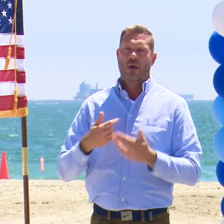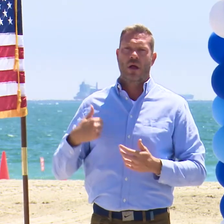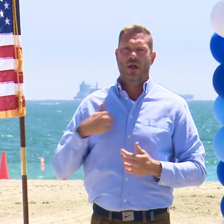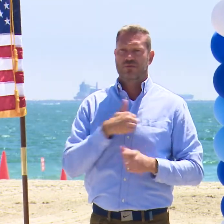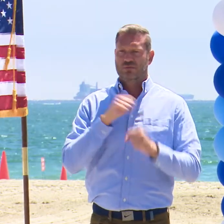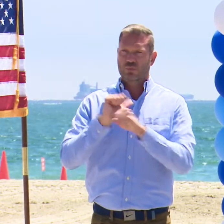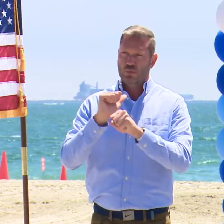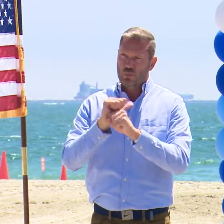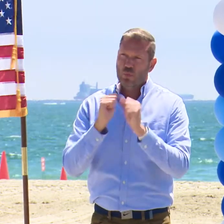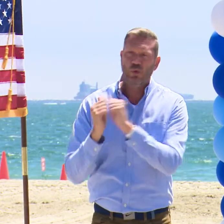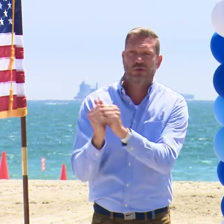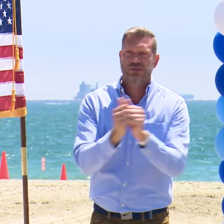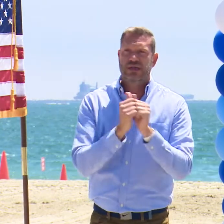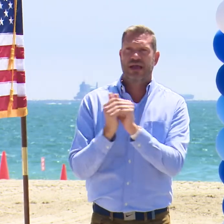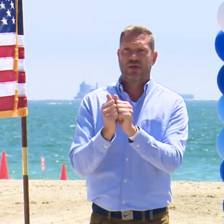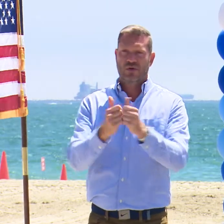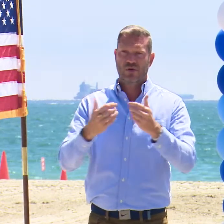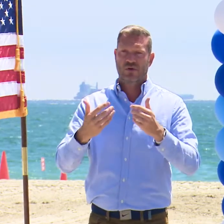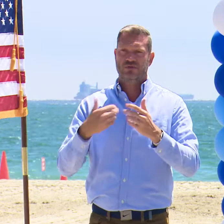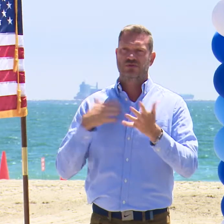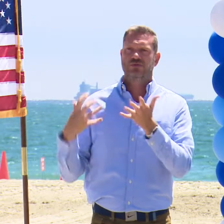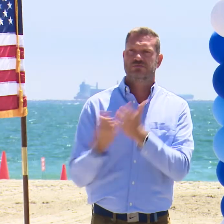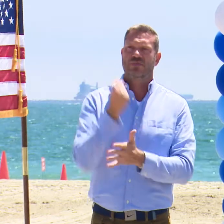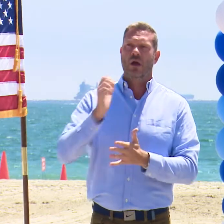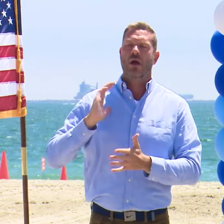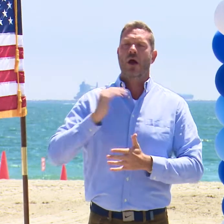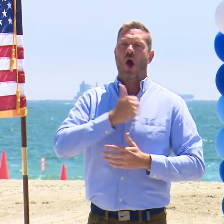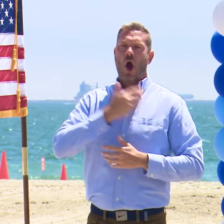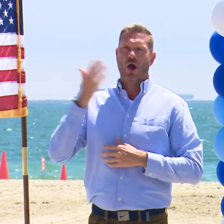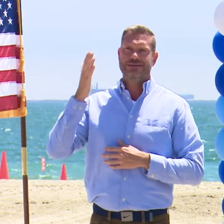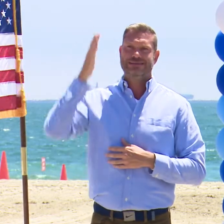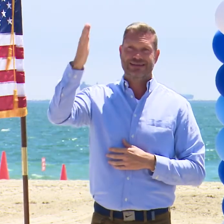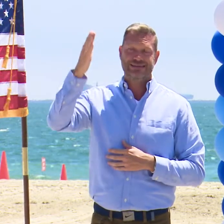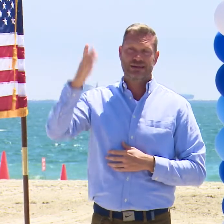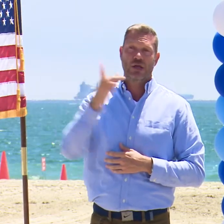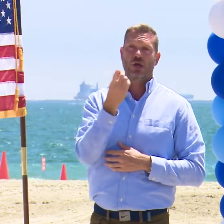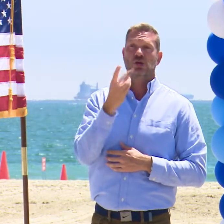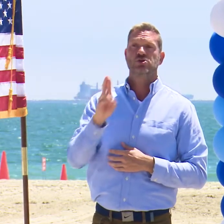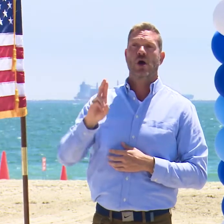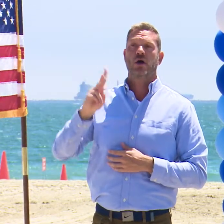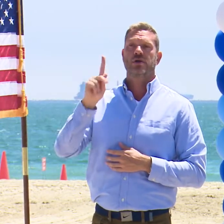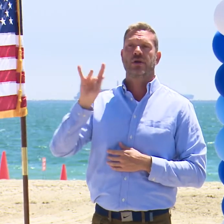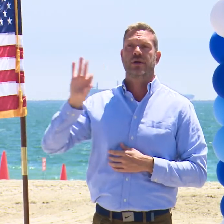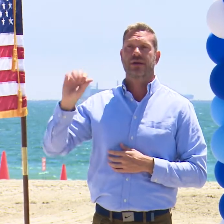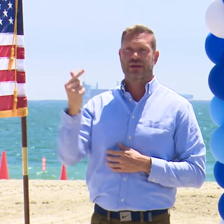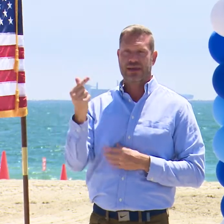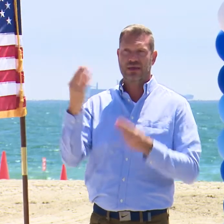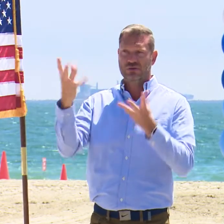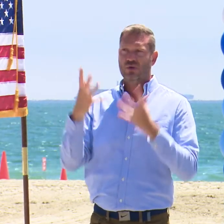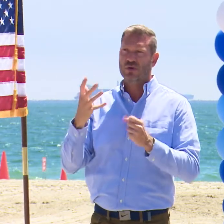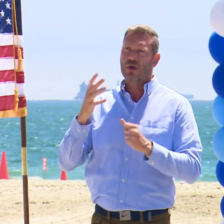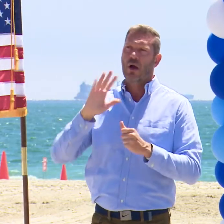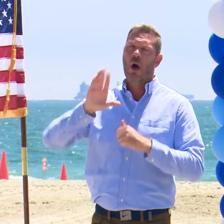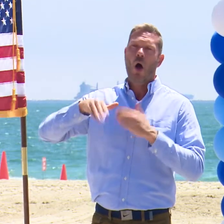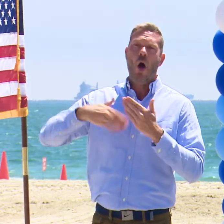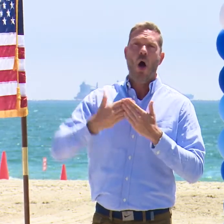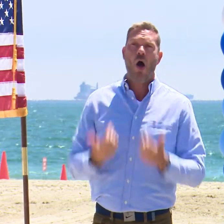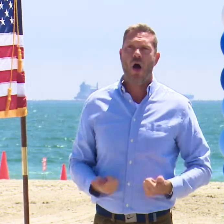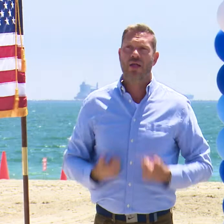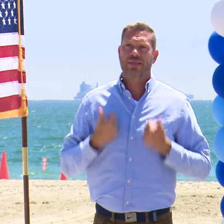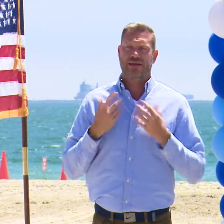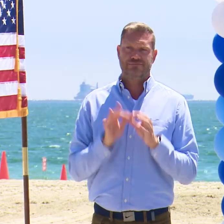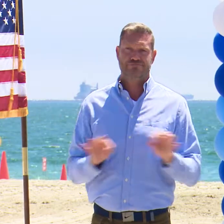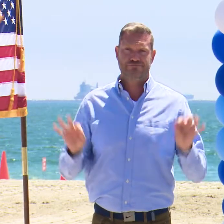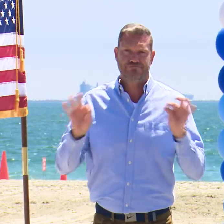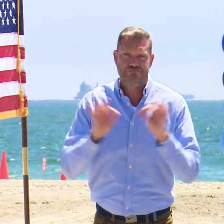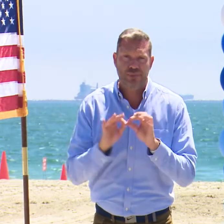single garment of destiny. Dr. King told us that all life is interrelated, and all men, by which he